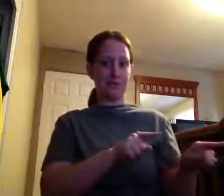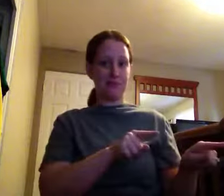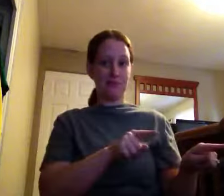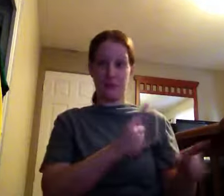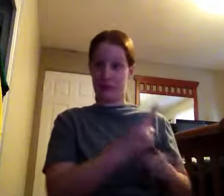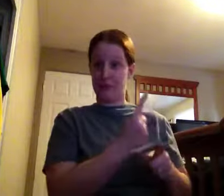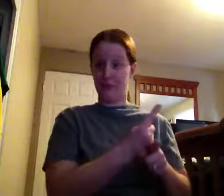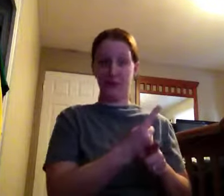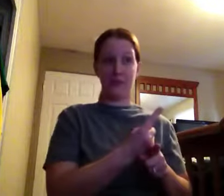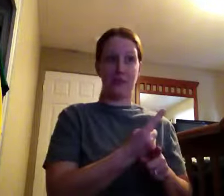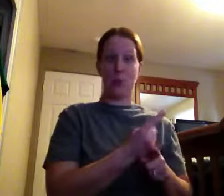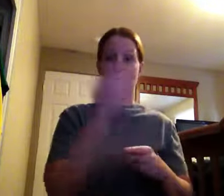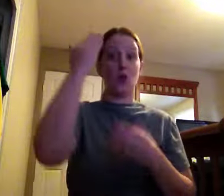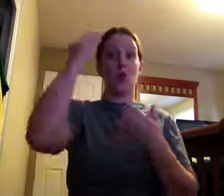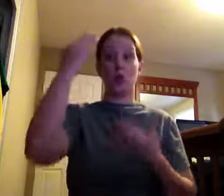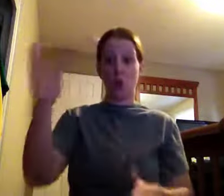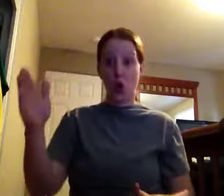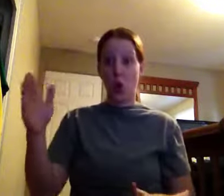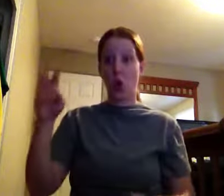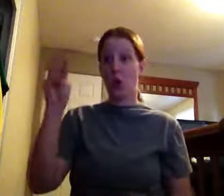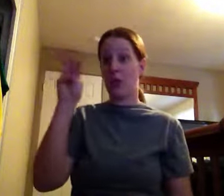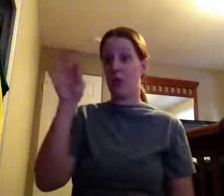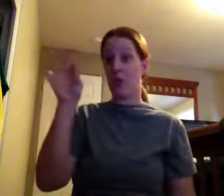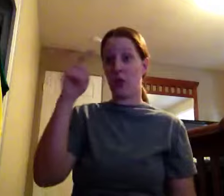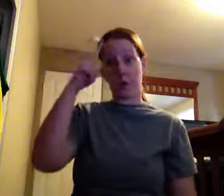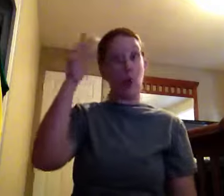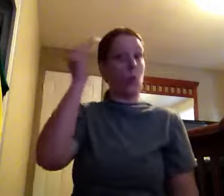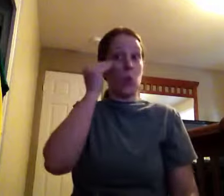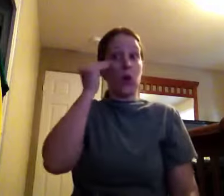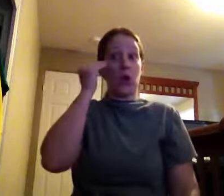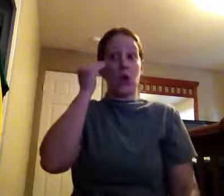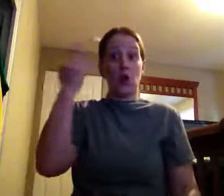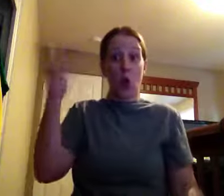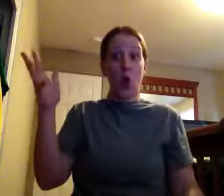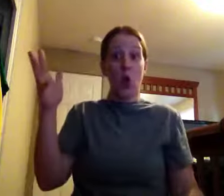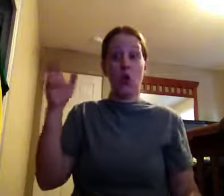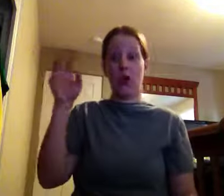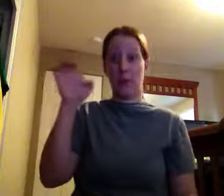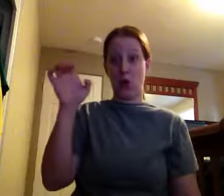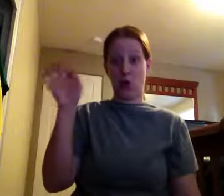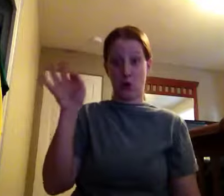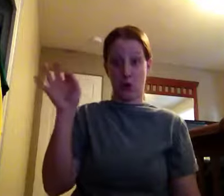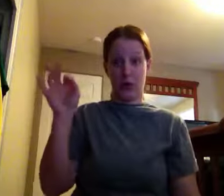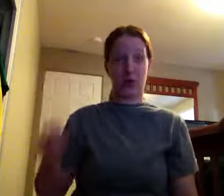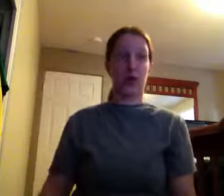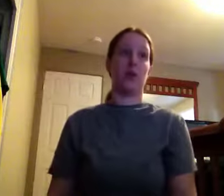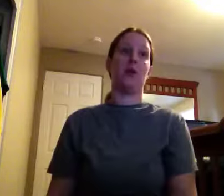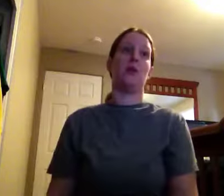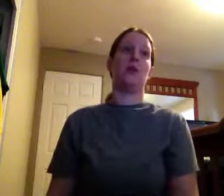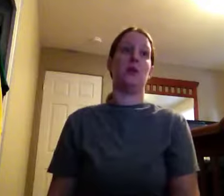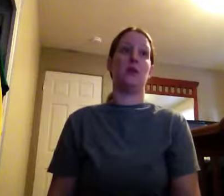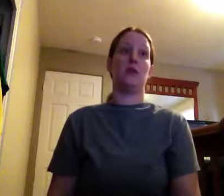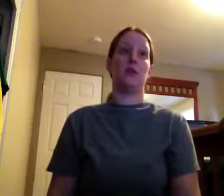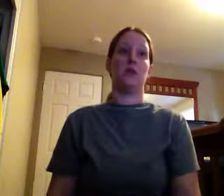don't know the molecular formula, but we do know the empirical formula. So now we need to look at this section of my problem